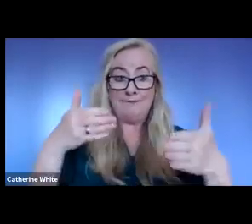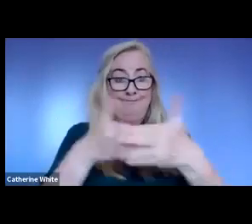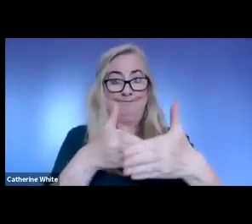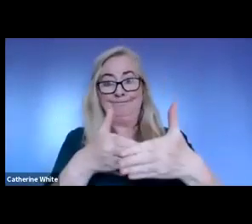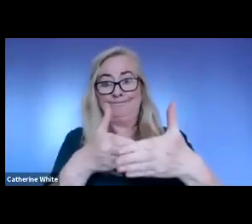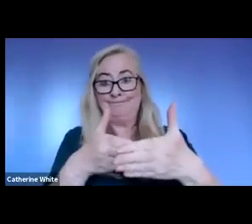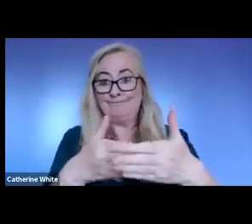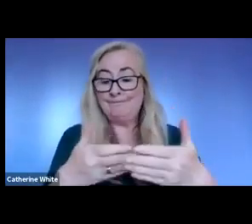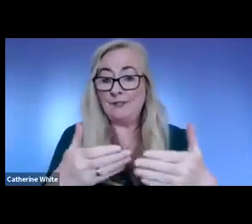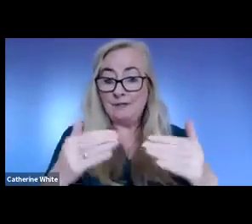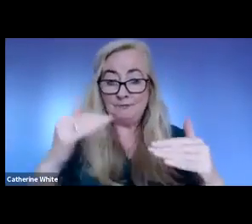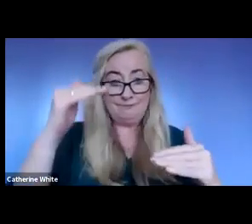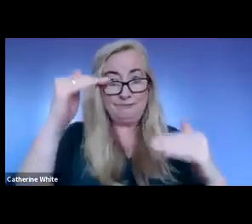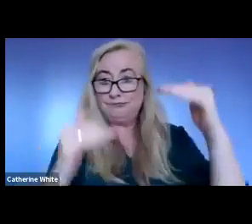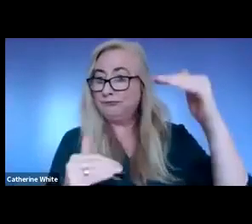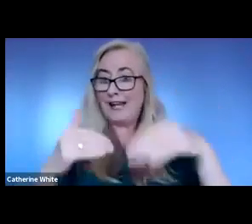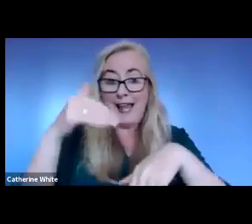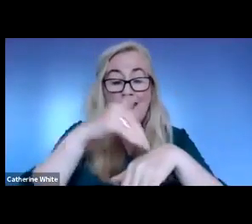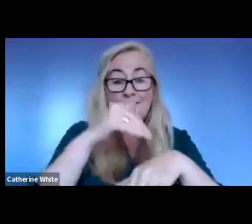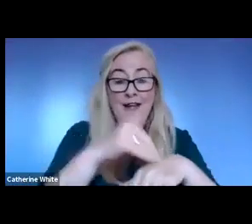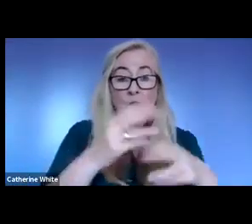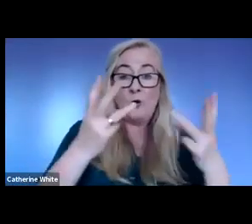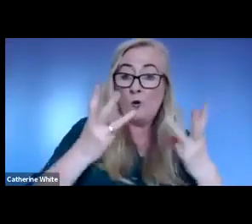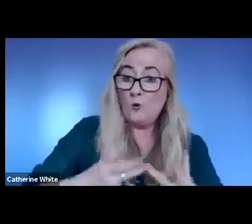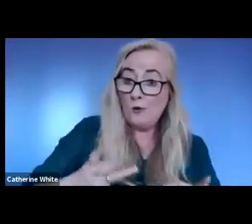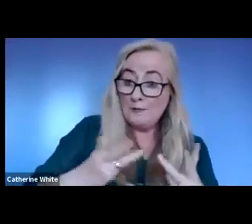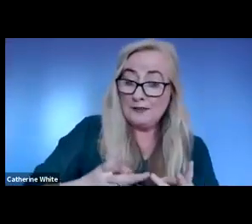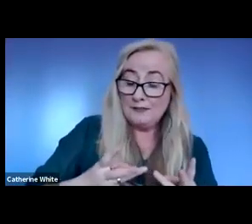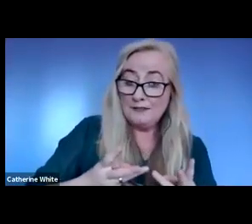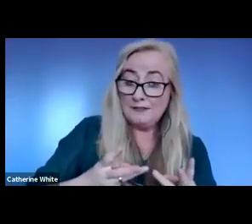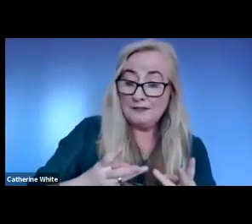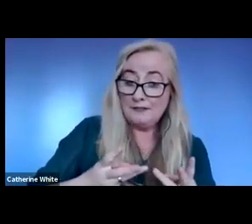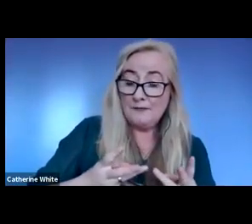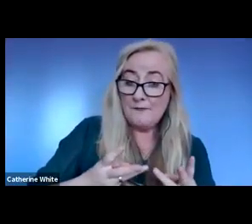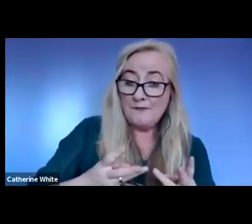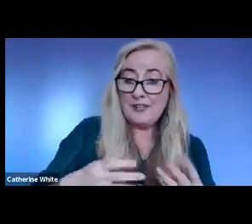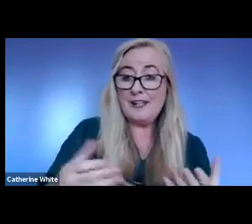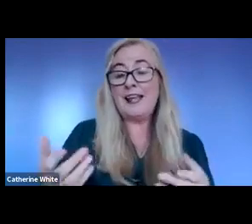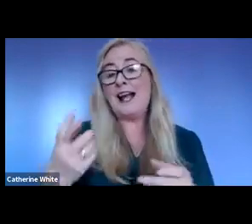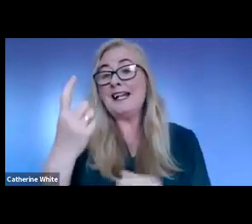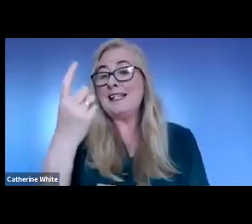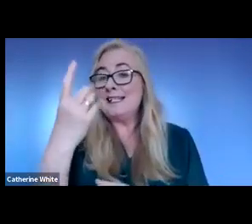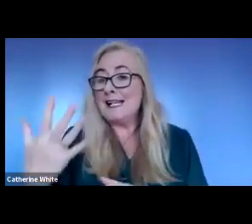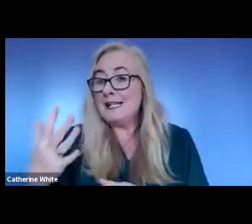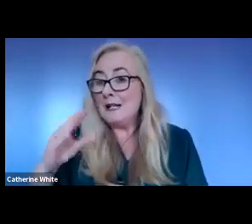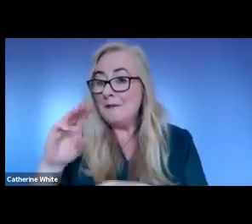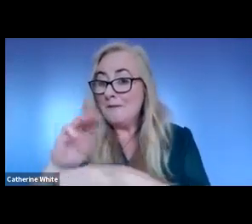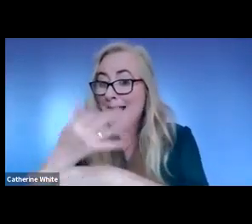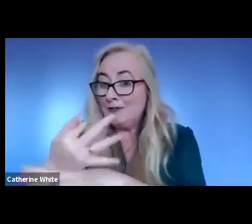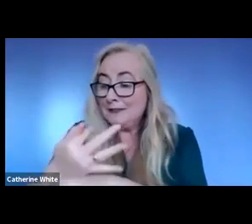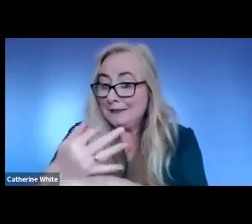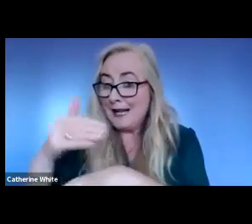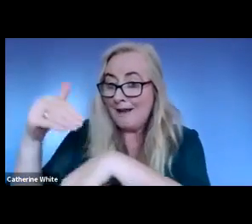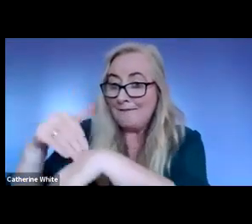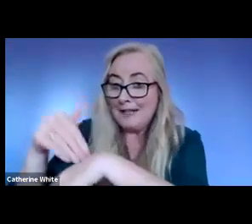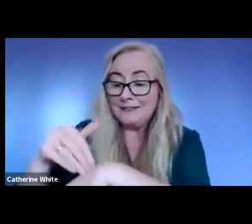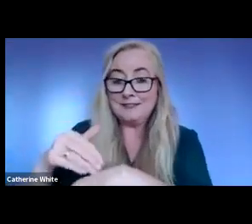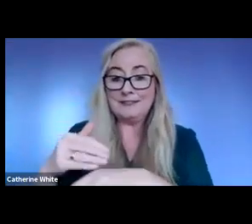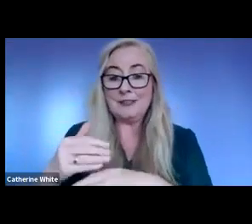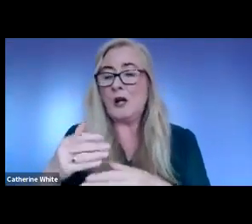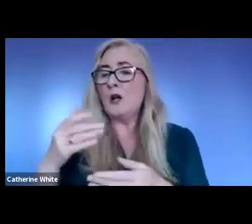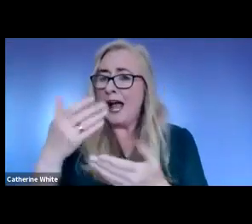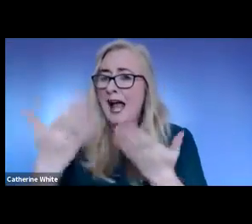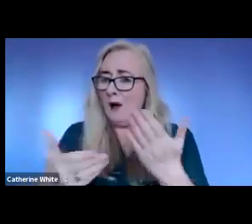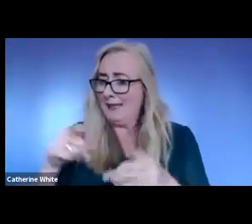that disproportionately affects women and disproportionately affects single parent households from entering into the